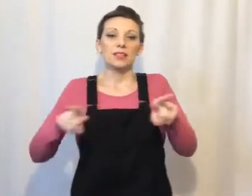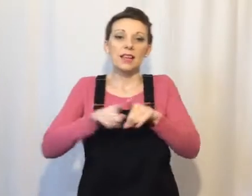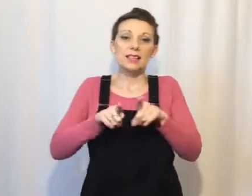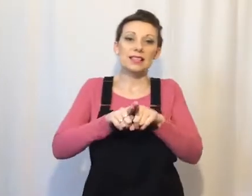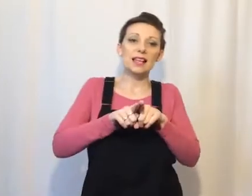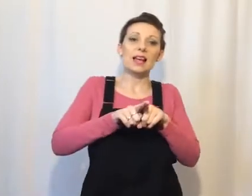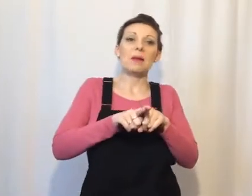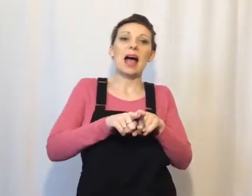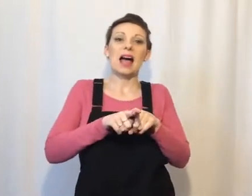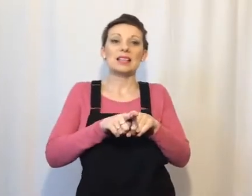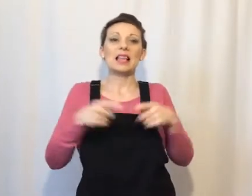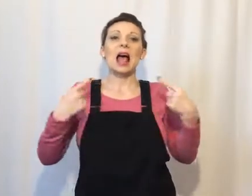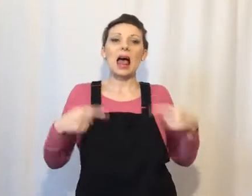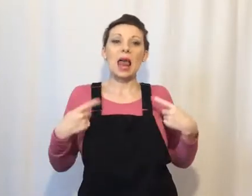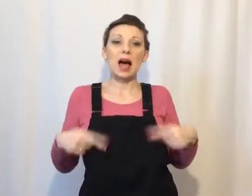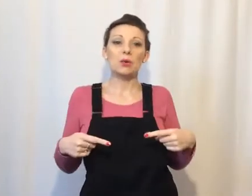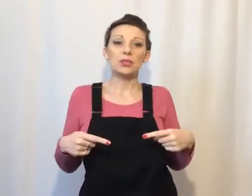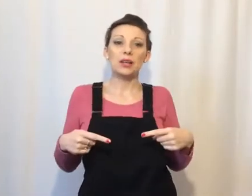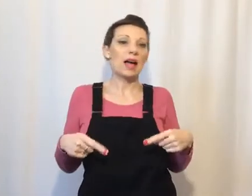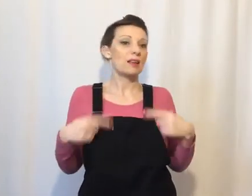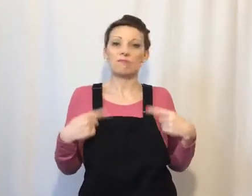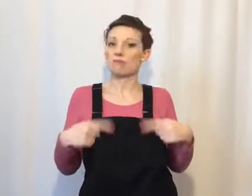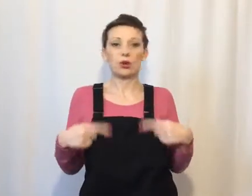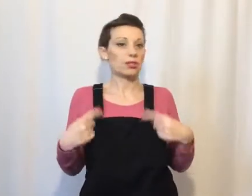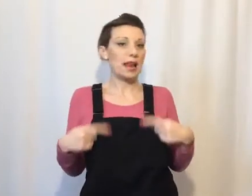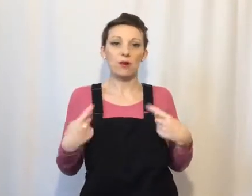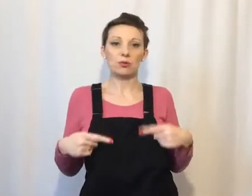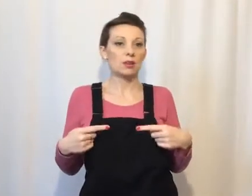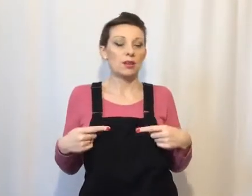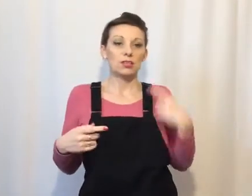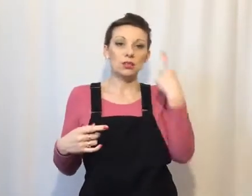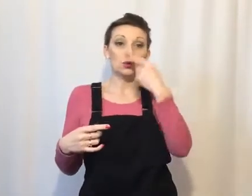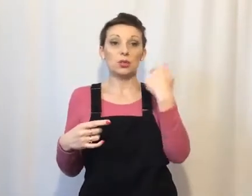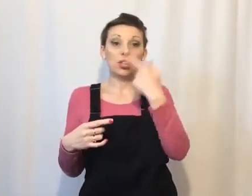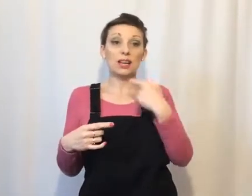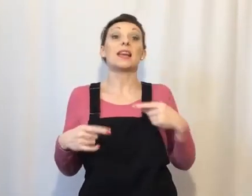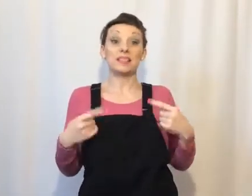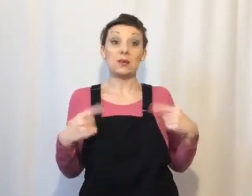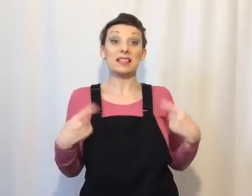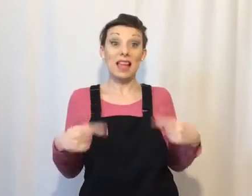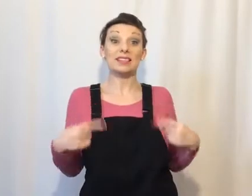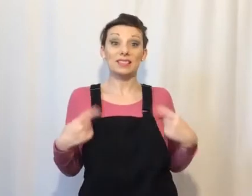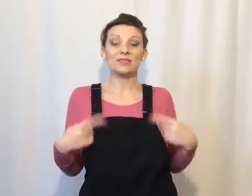that's the same as allowed and not allowed. So it's all to do with shaking your head, so it's let's.